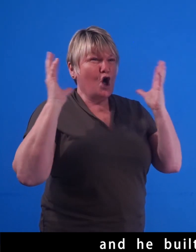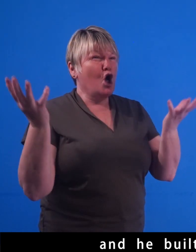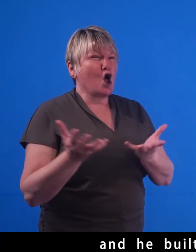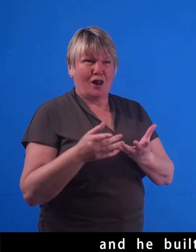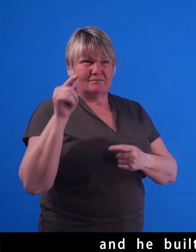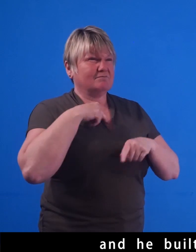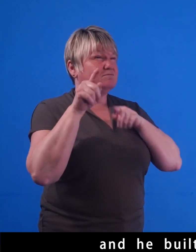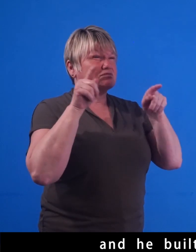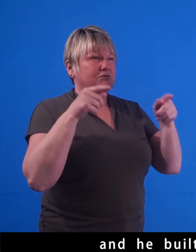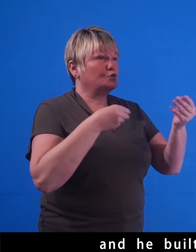dolls from all over the world.